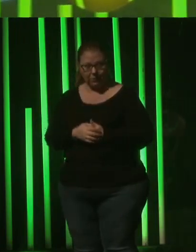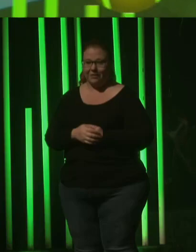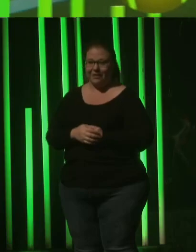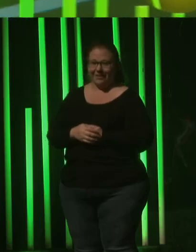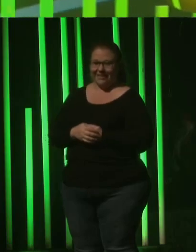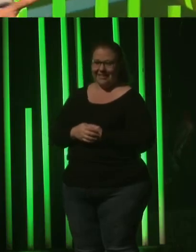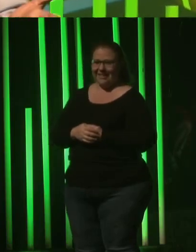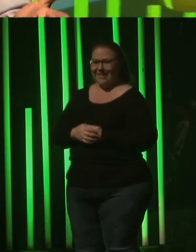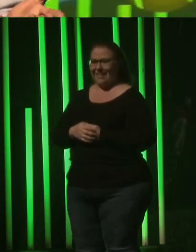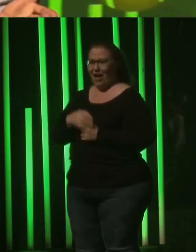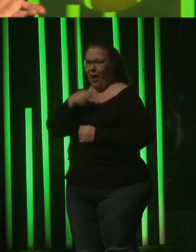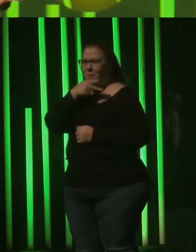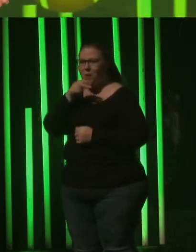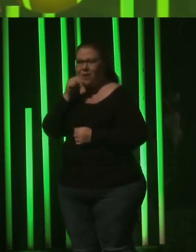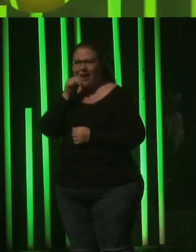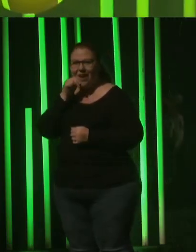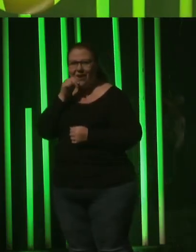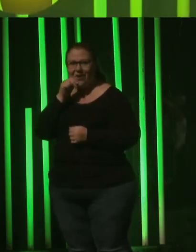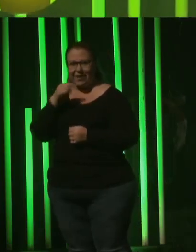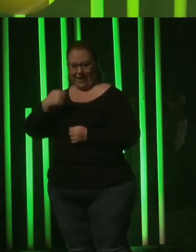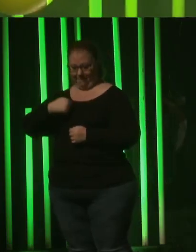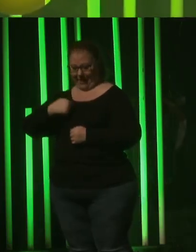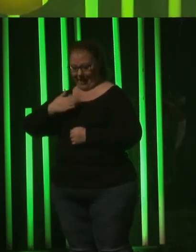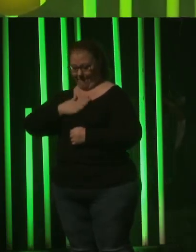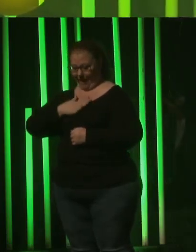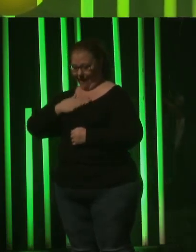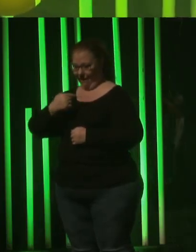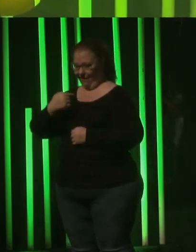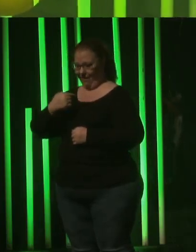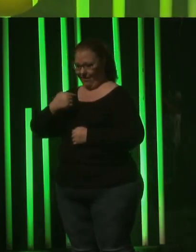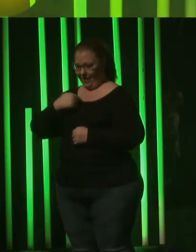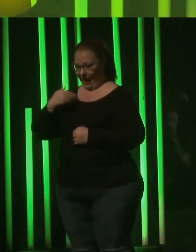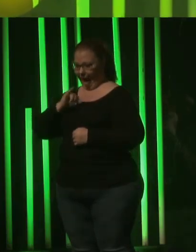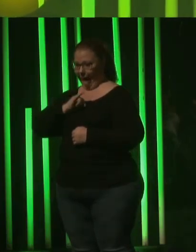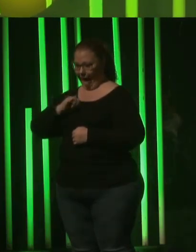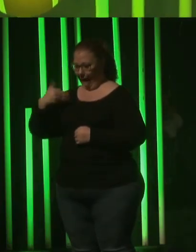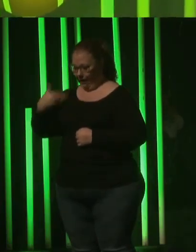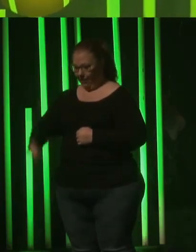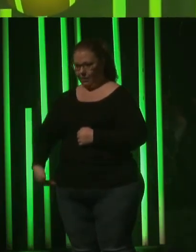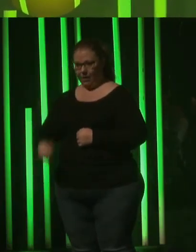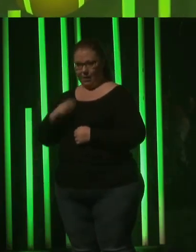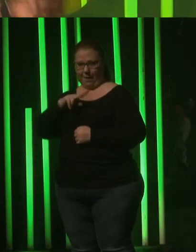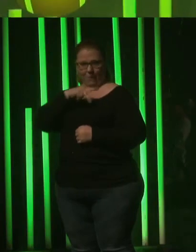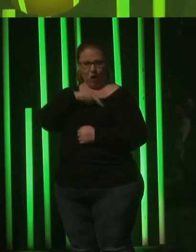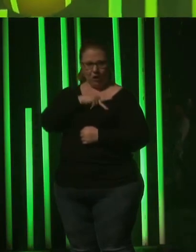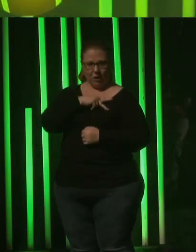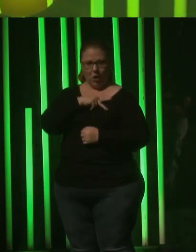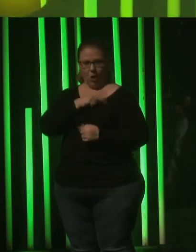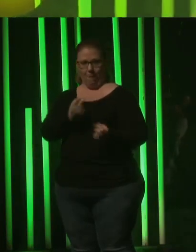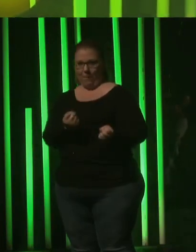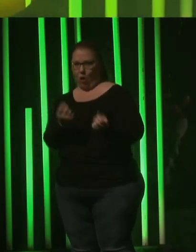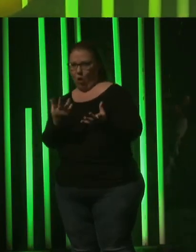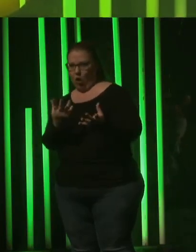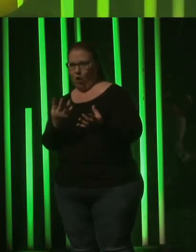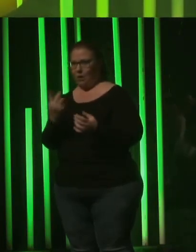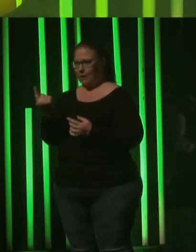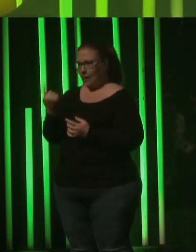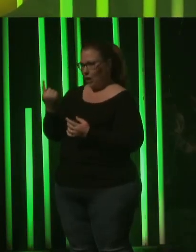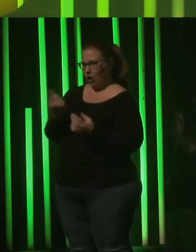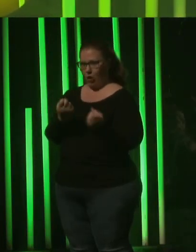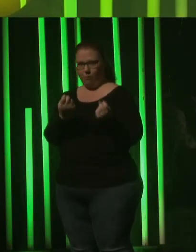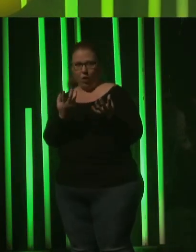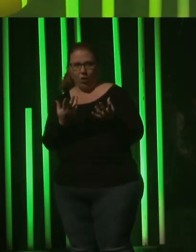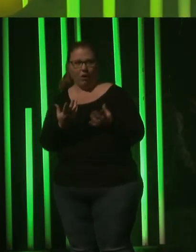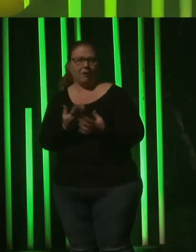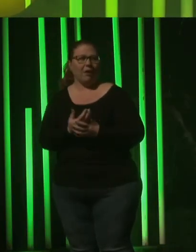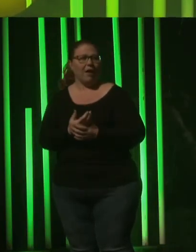I mean, a pronoun is a me, my, I. They can be personal. They can be plural. And so